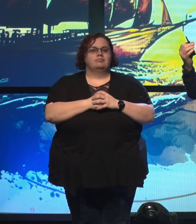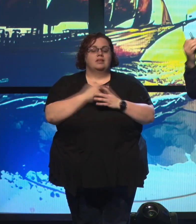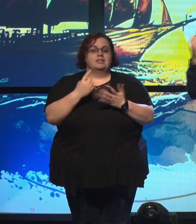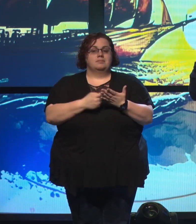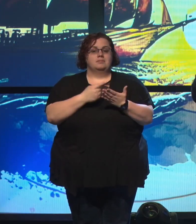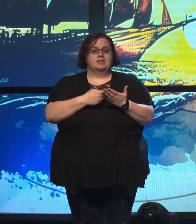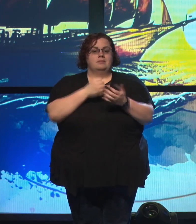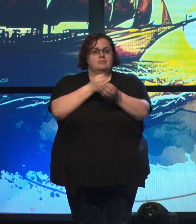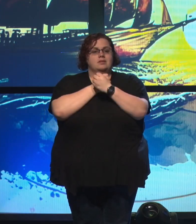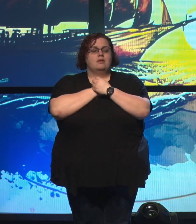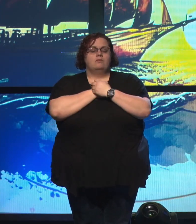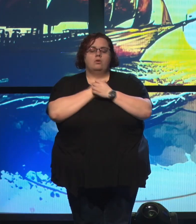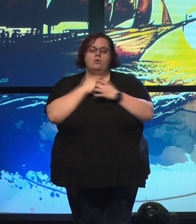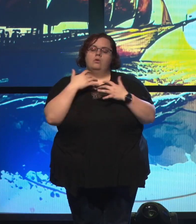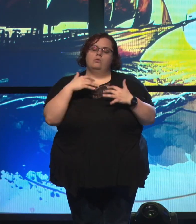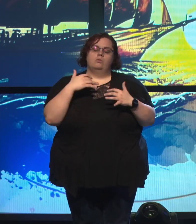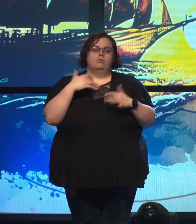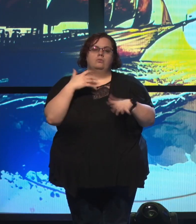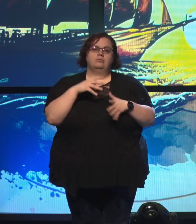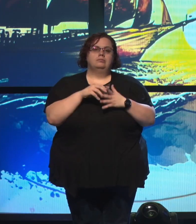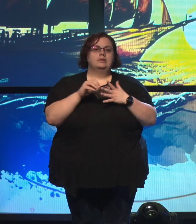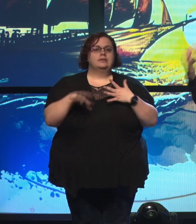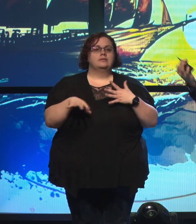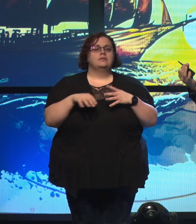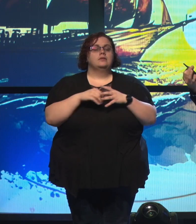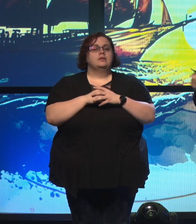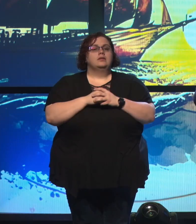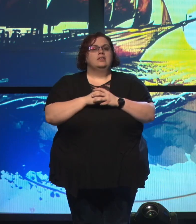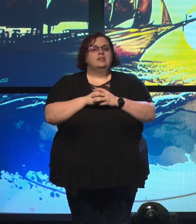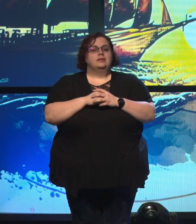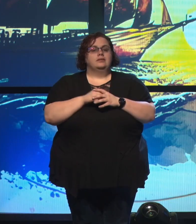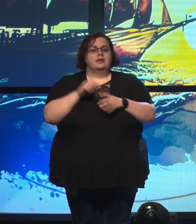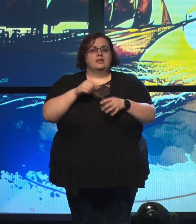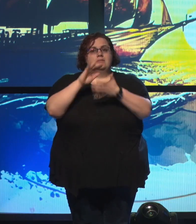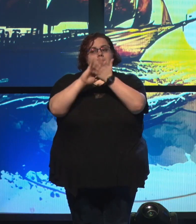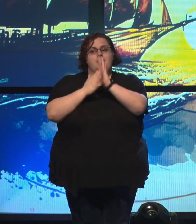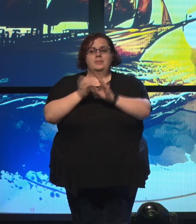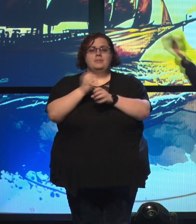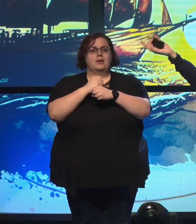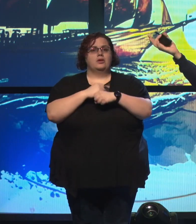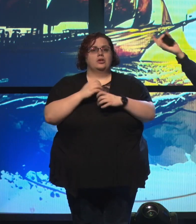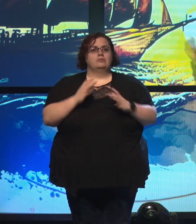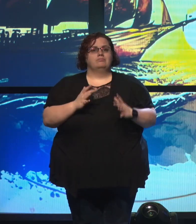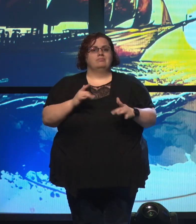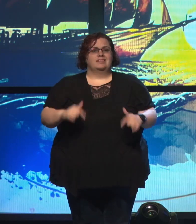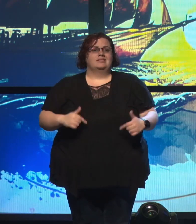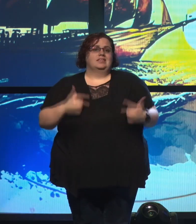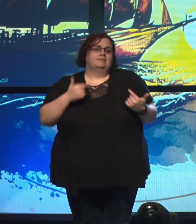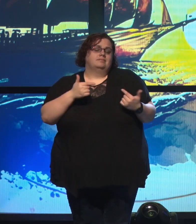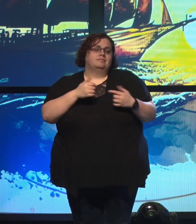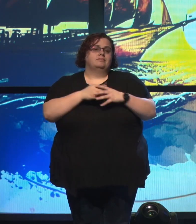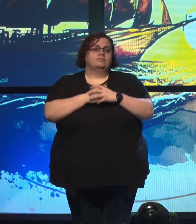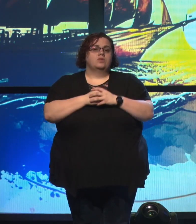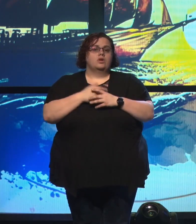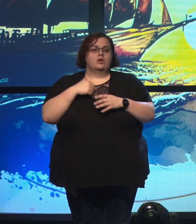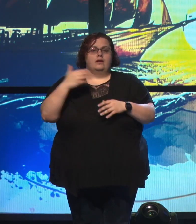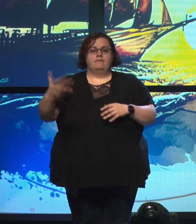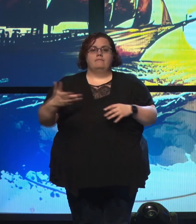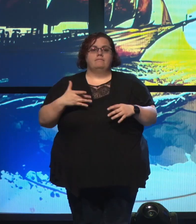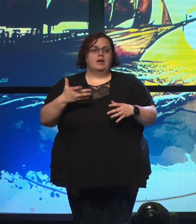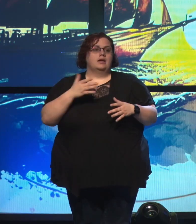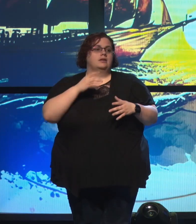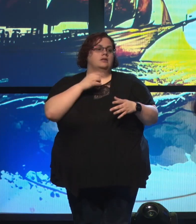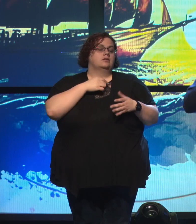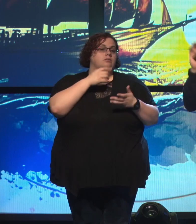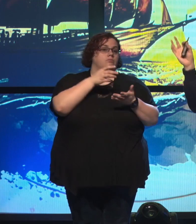costs us dearly. And that's the life of a peacemaker. And so you're invited to come and receive the bread and the cup. It's all